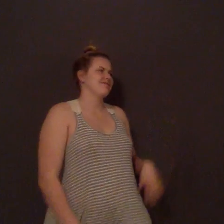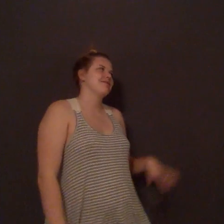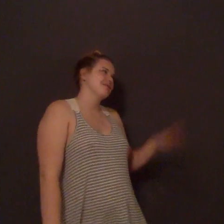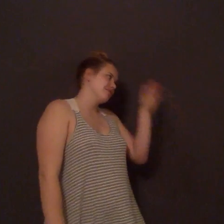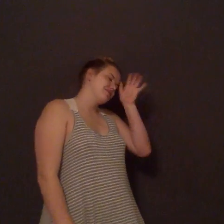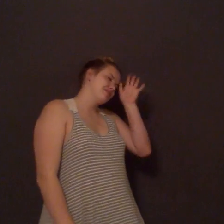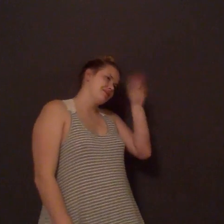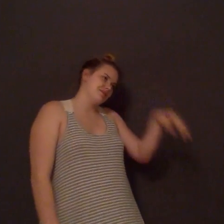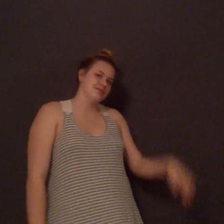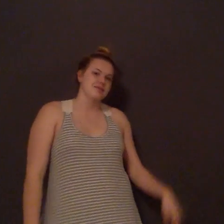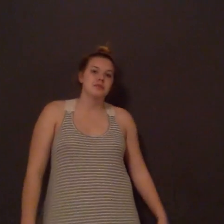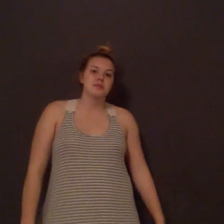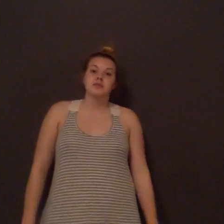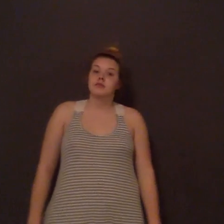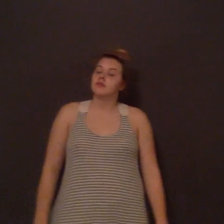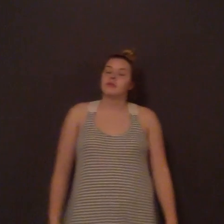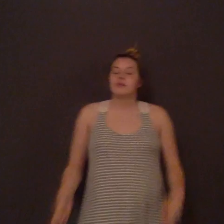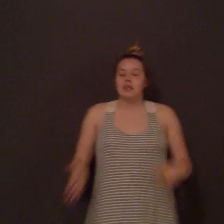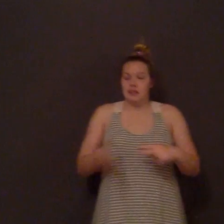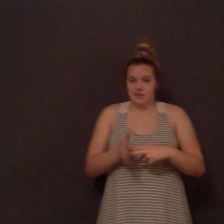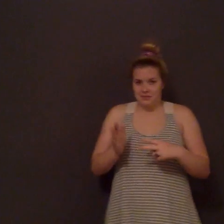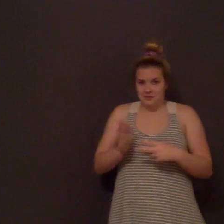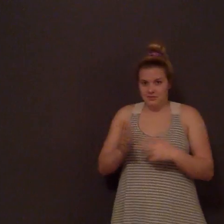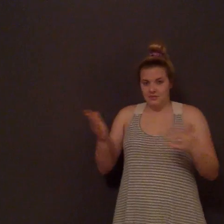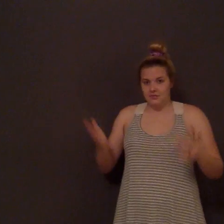What I meant was the moment I haven't been waiting for.